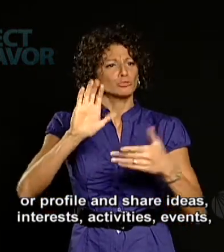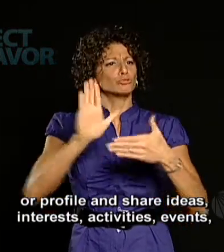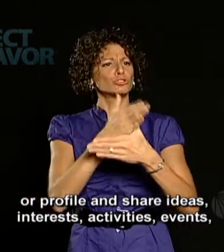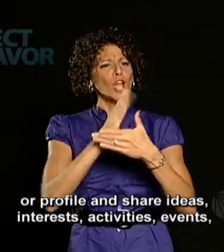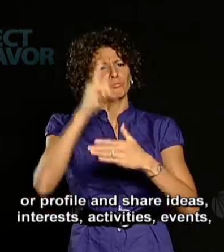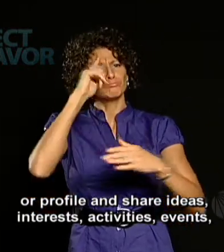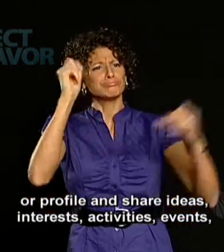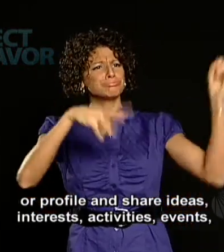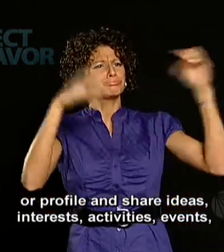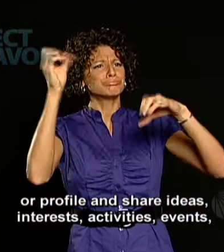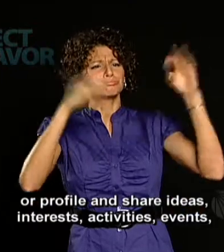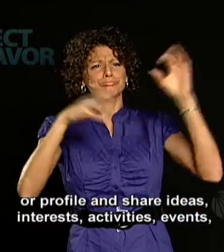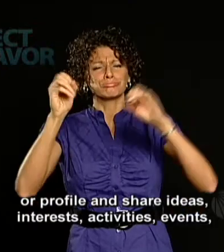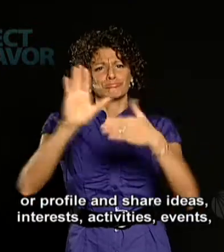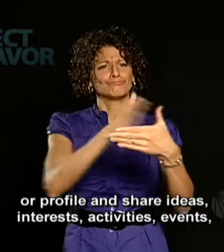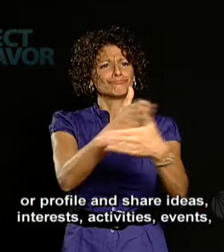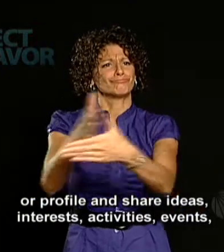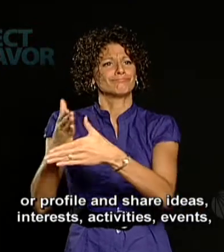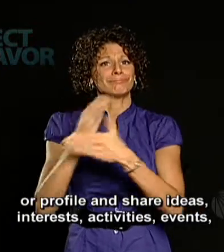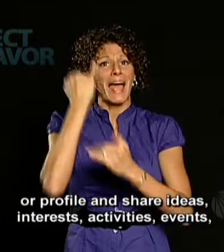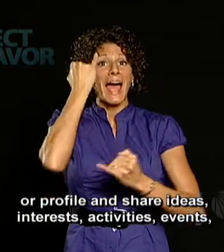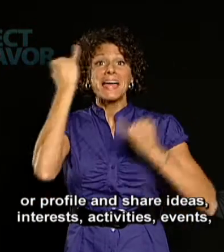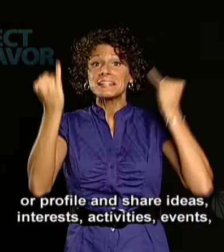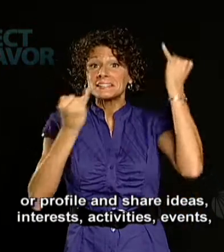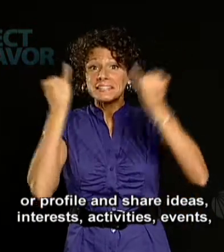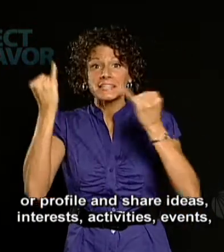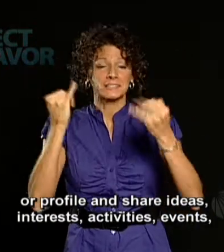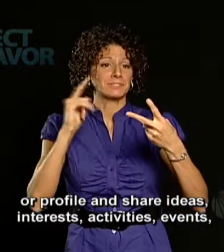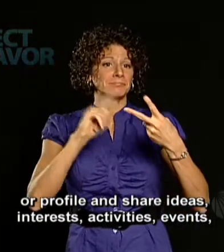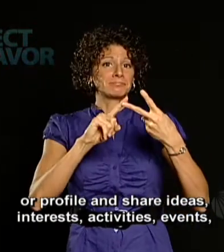interests, activities, events,